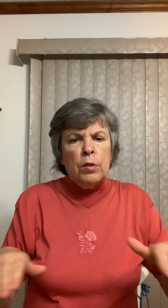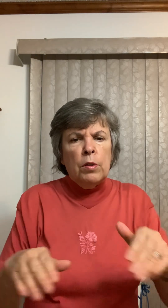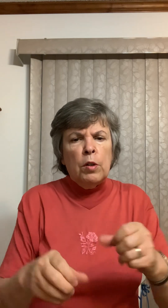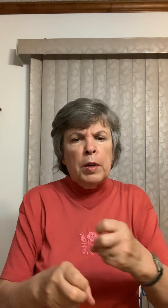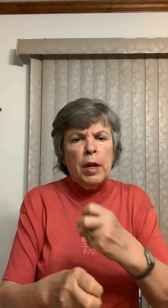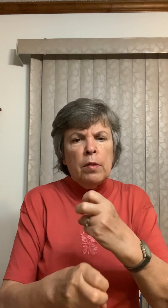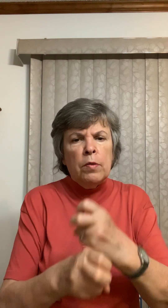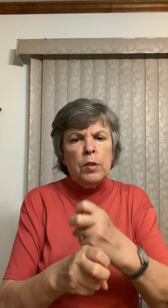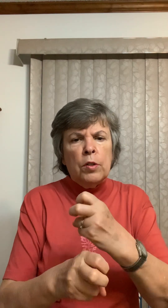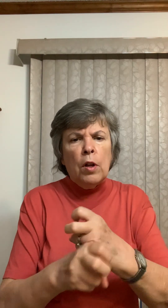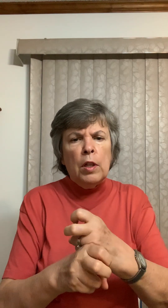here we have solid